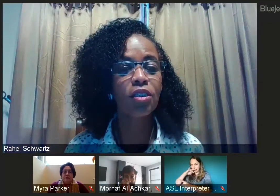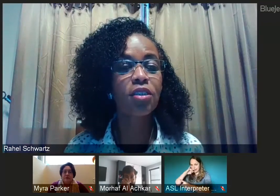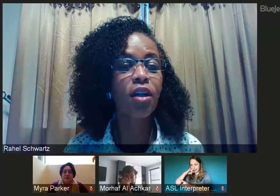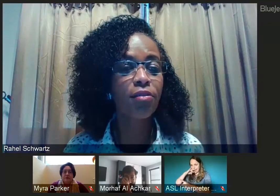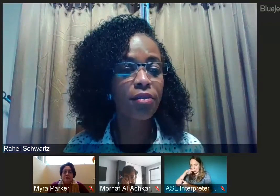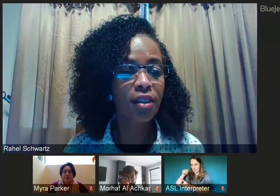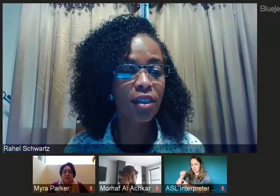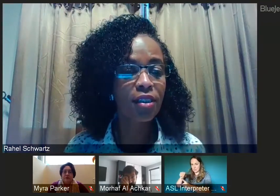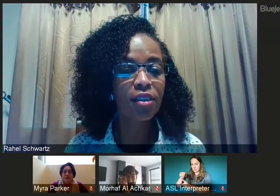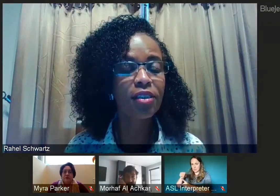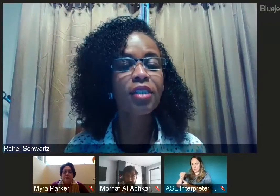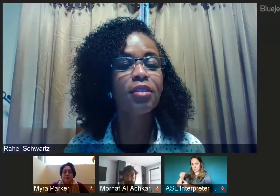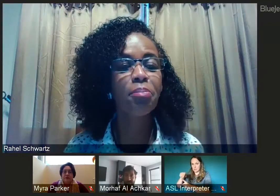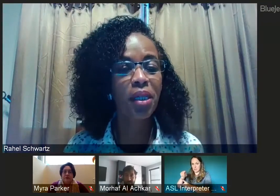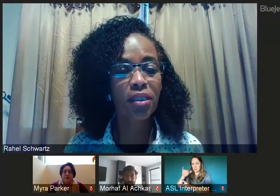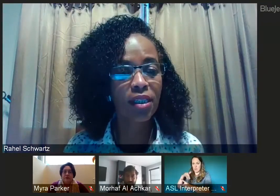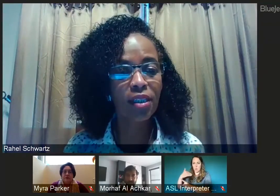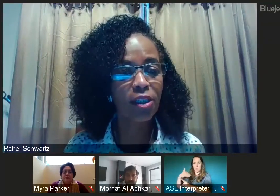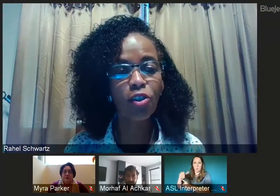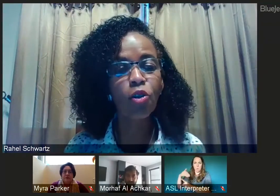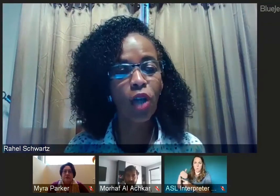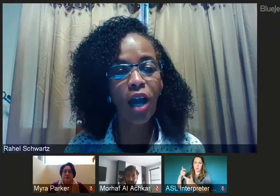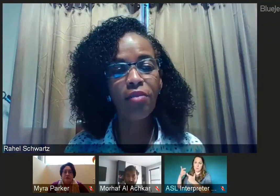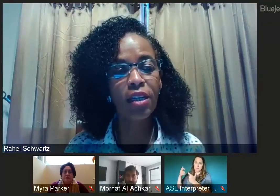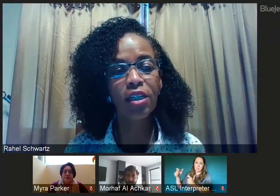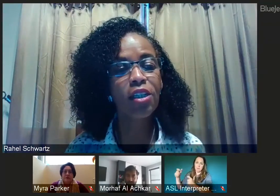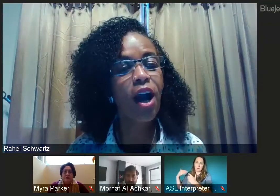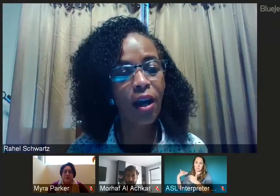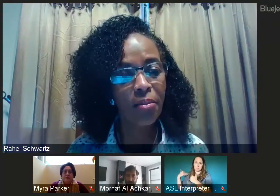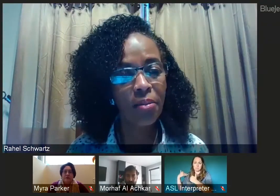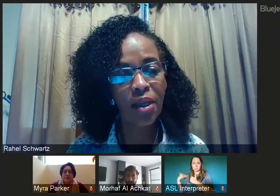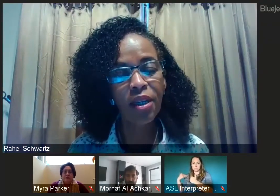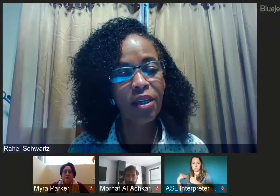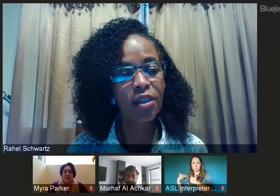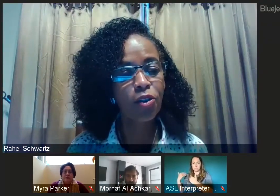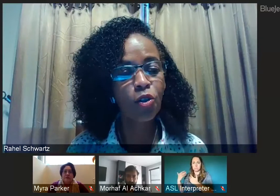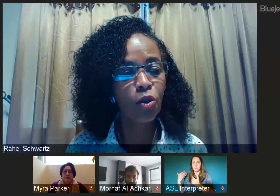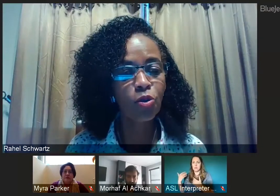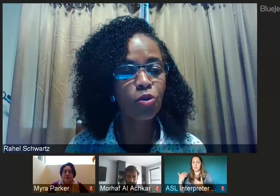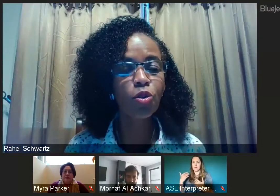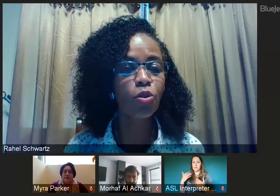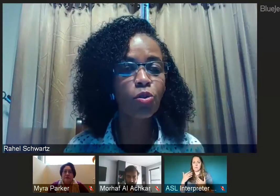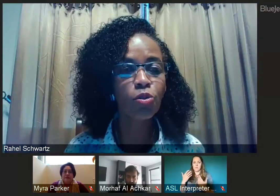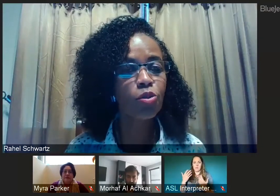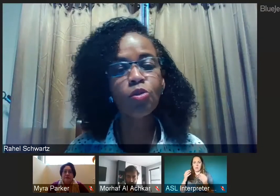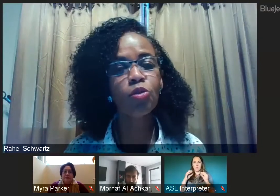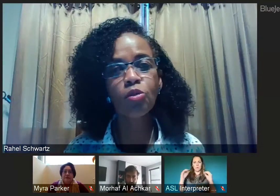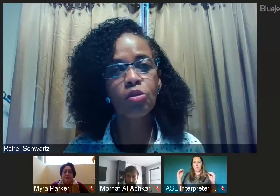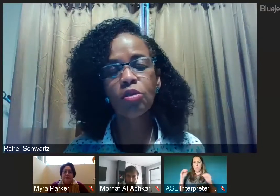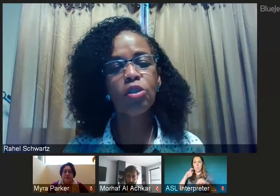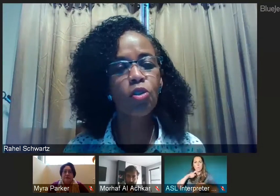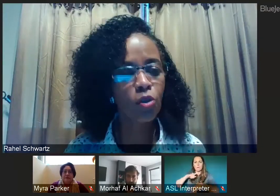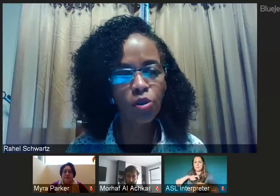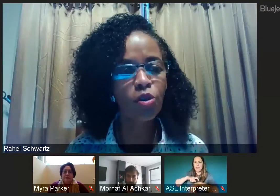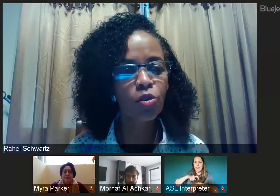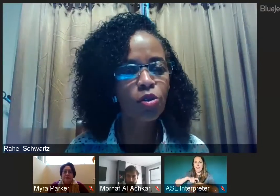within itself, that's a big thing. You don't have any time, to